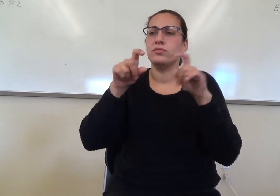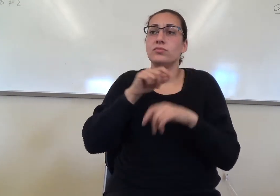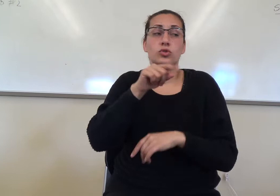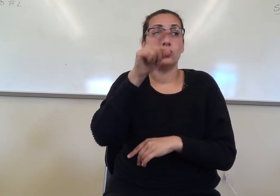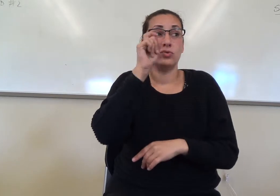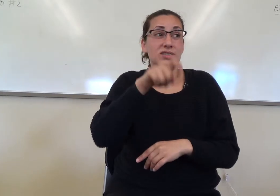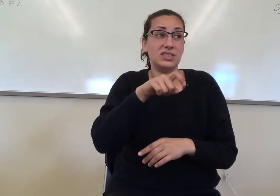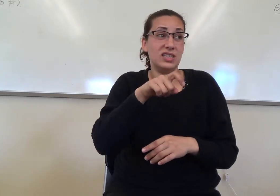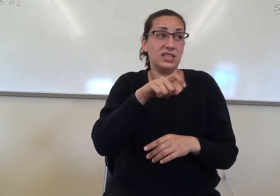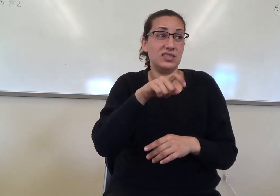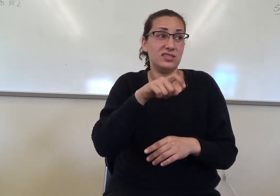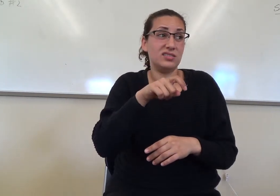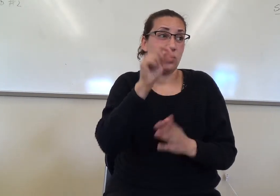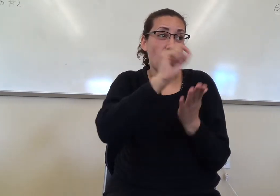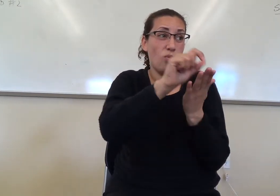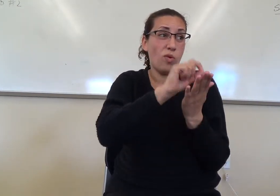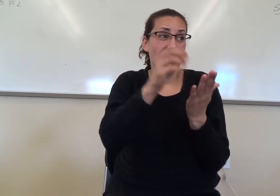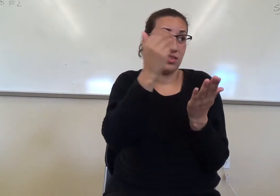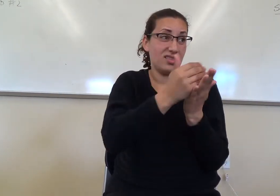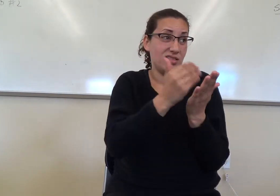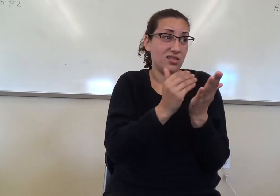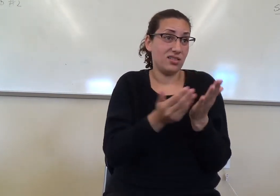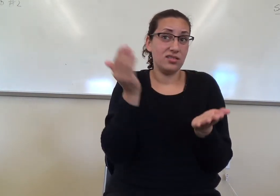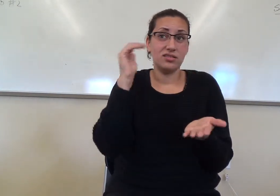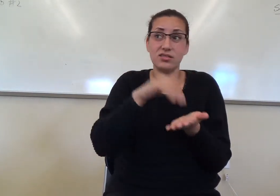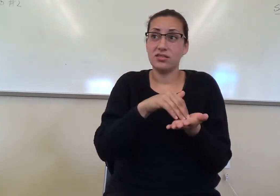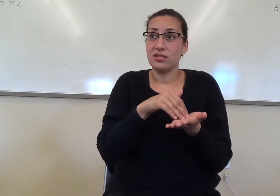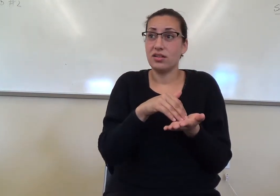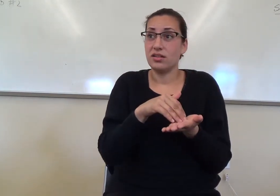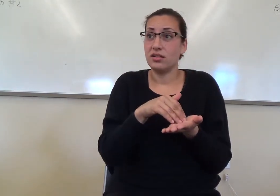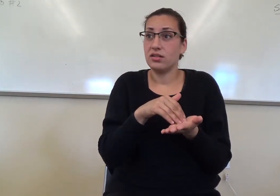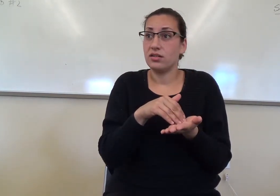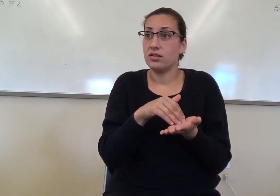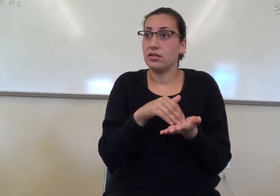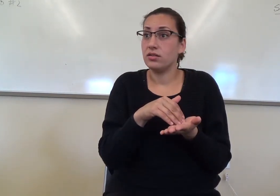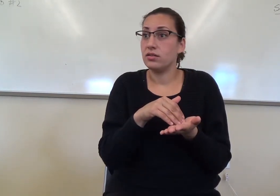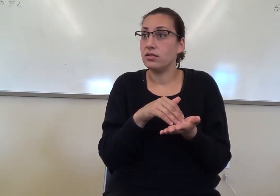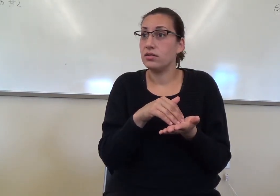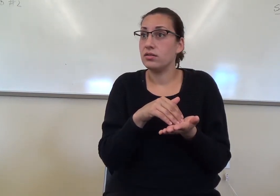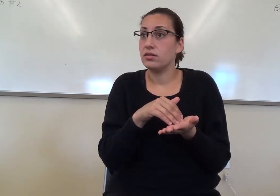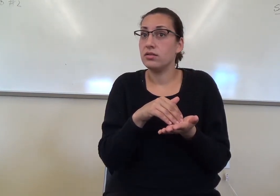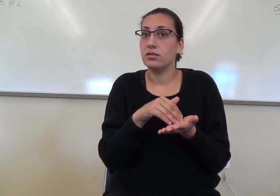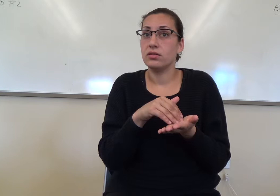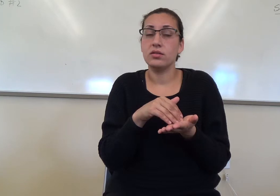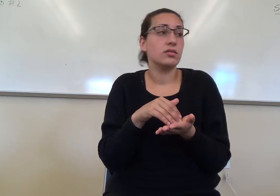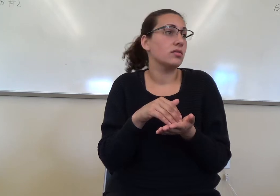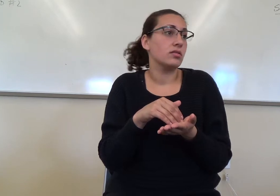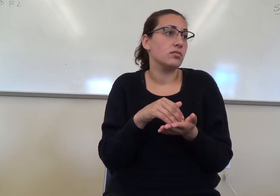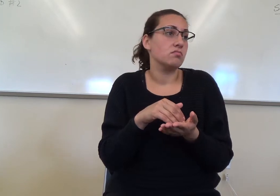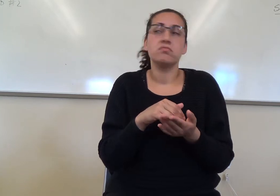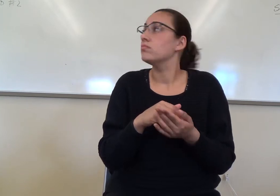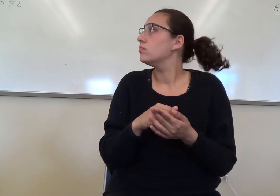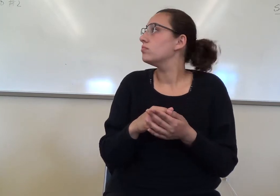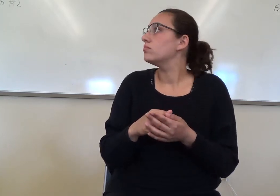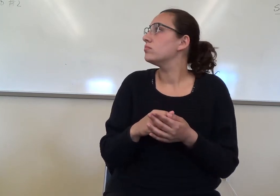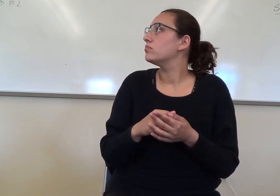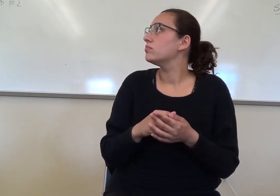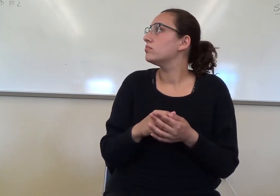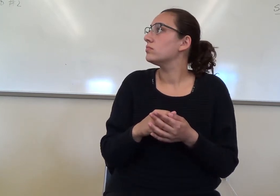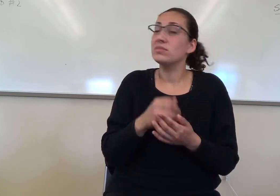repeat this list over here? And your notes, not really. I'm giving credit for people who just see